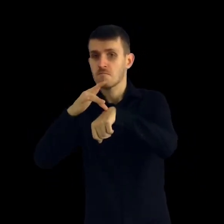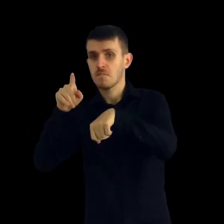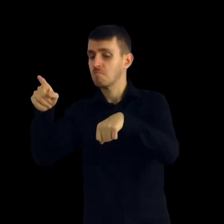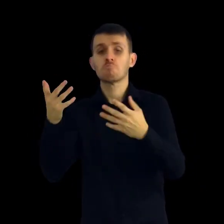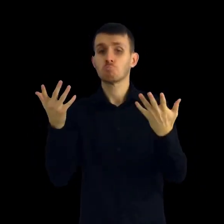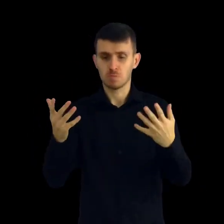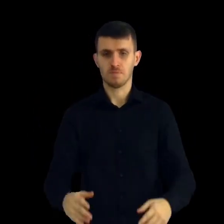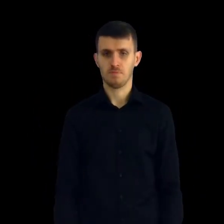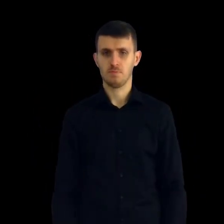7 times